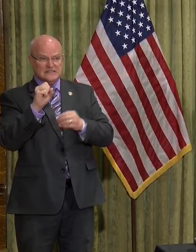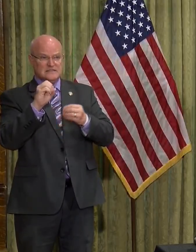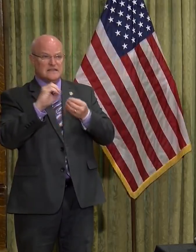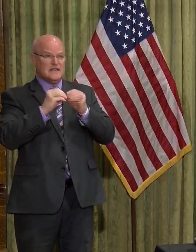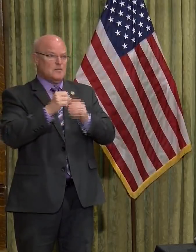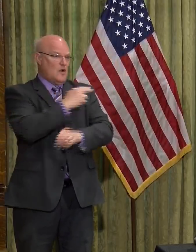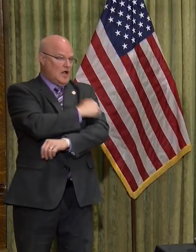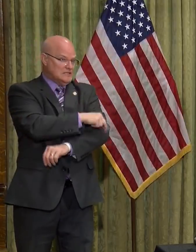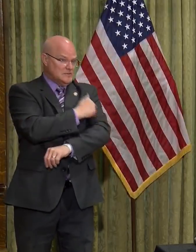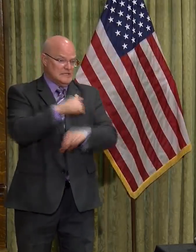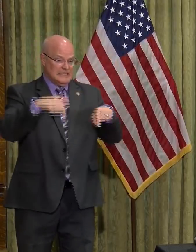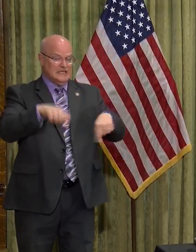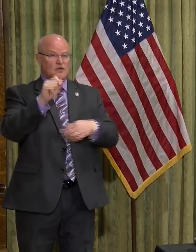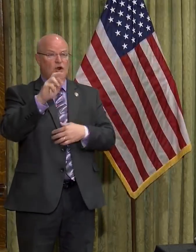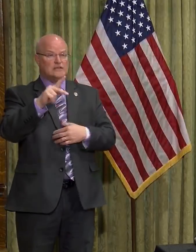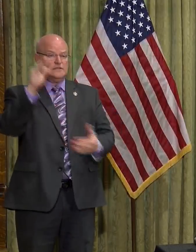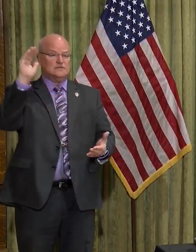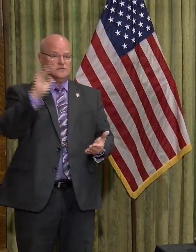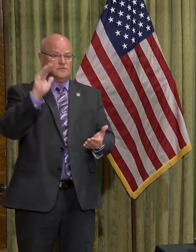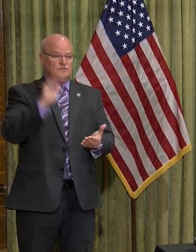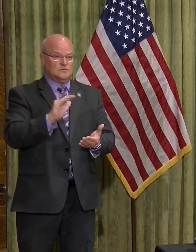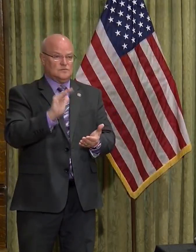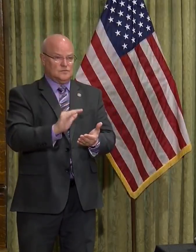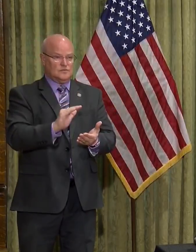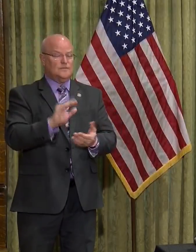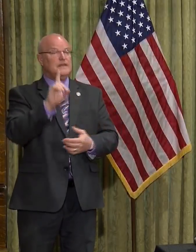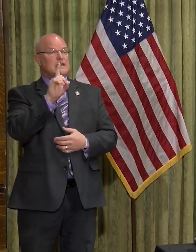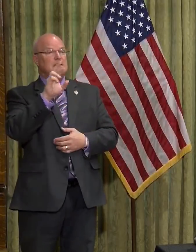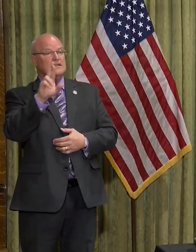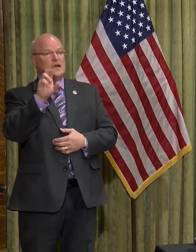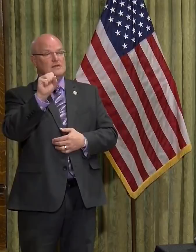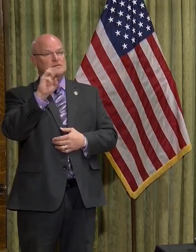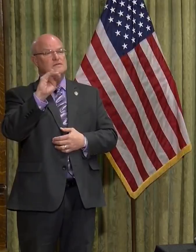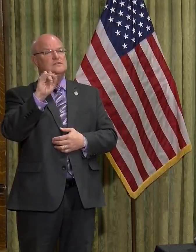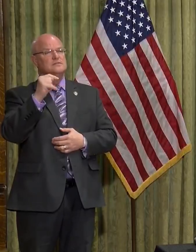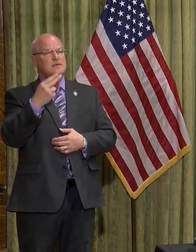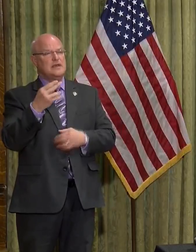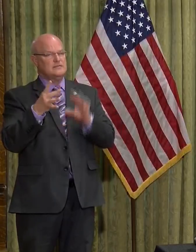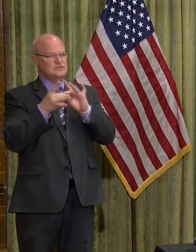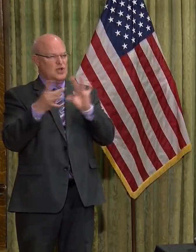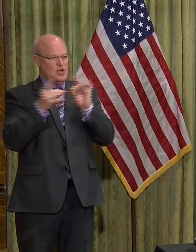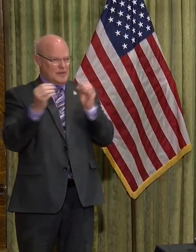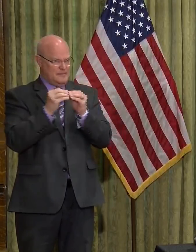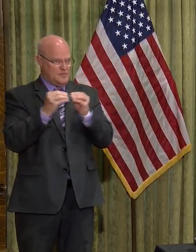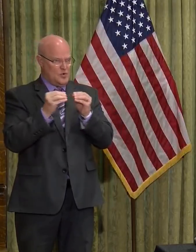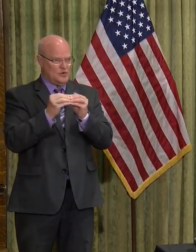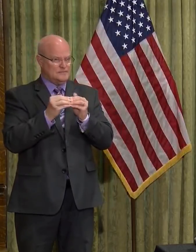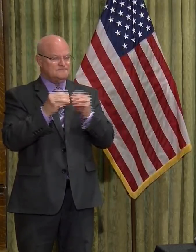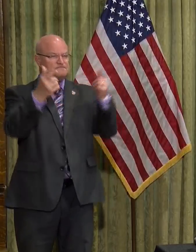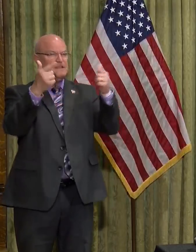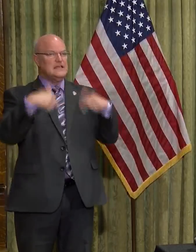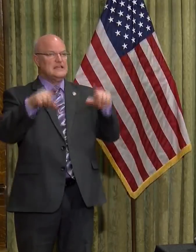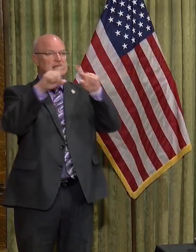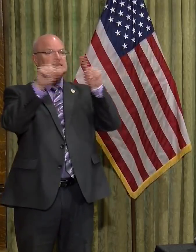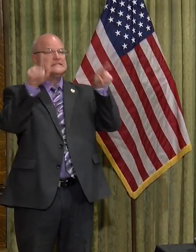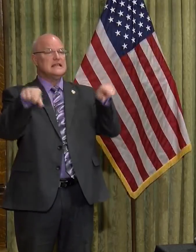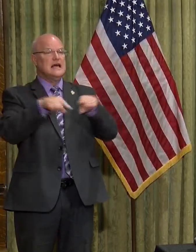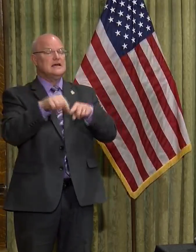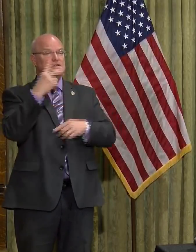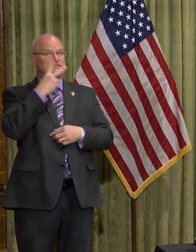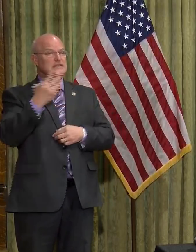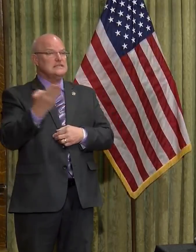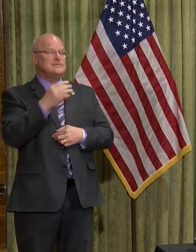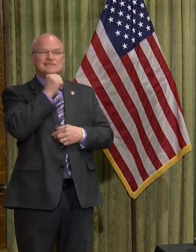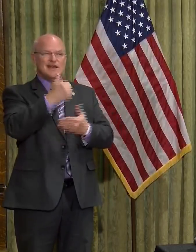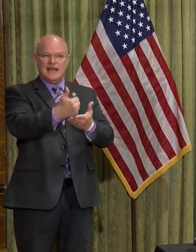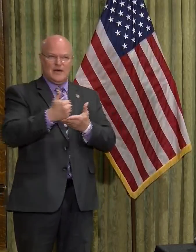in Arkansas. And Dr. Smith will talk about that a little bit more. And then if we go to the next slide, you'll see something that is